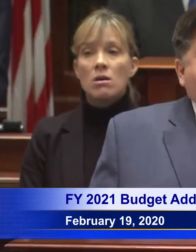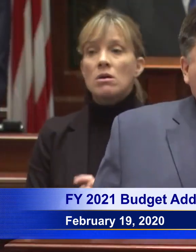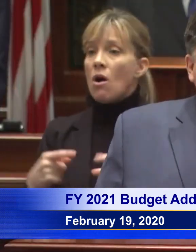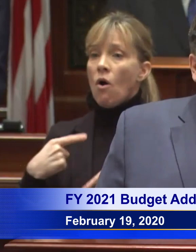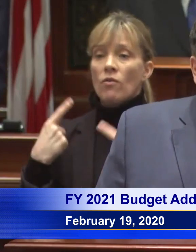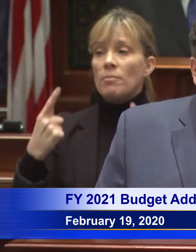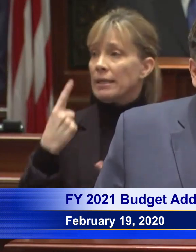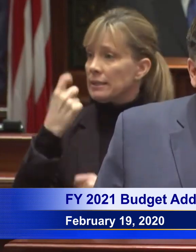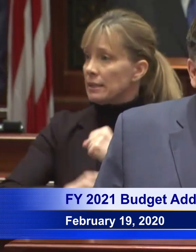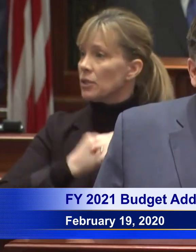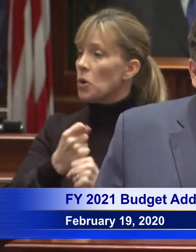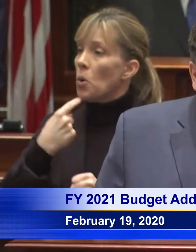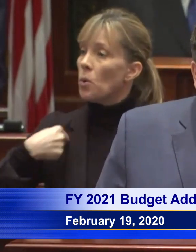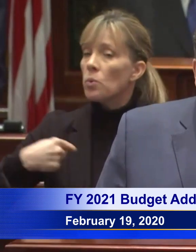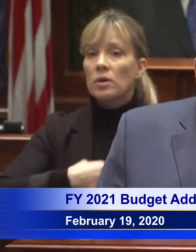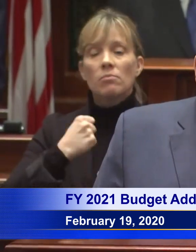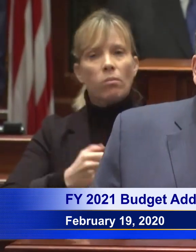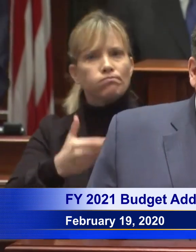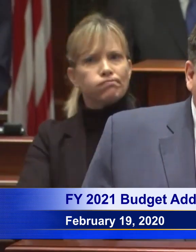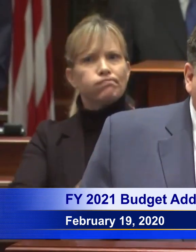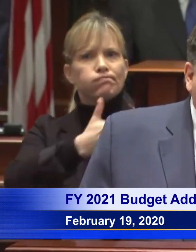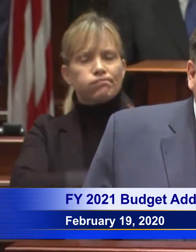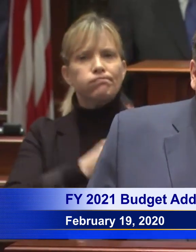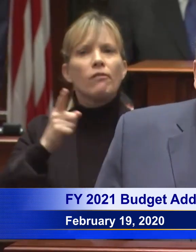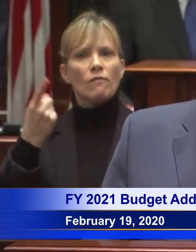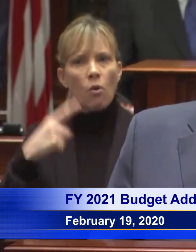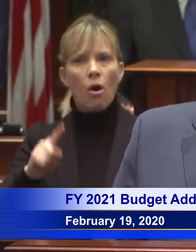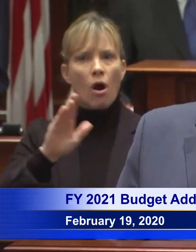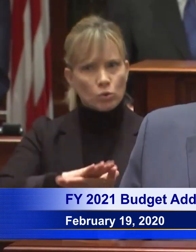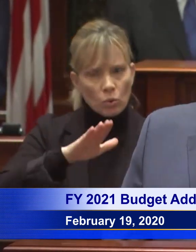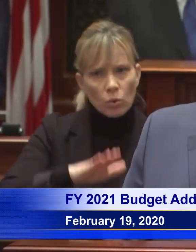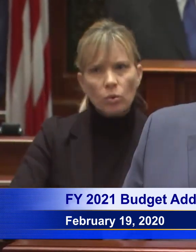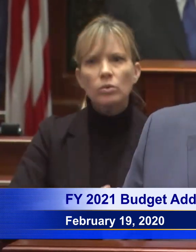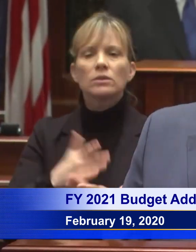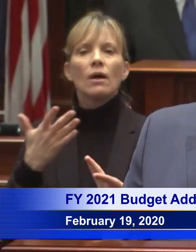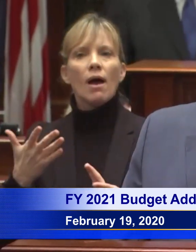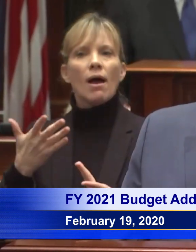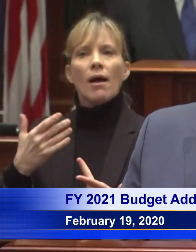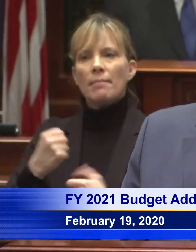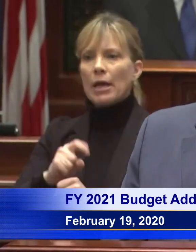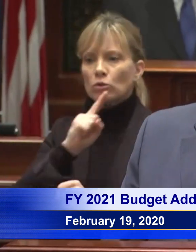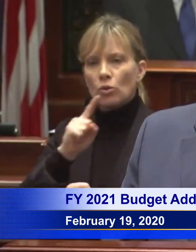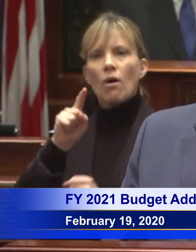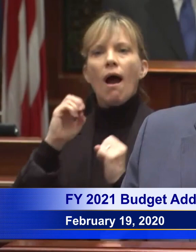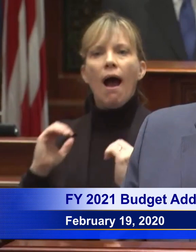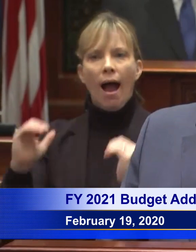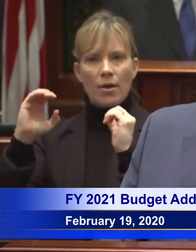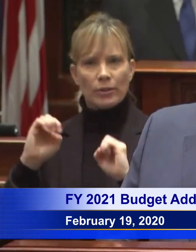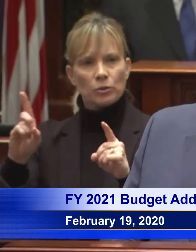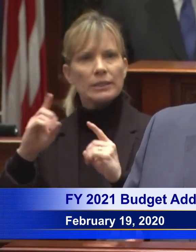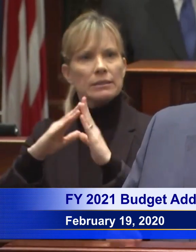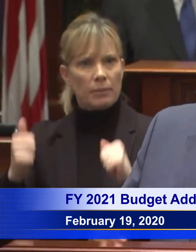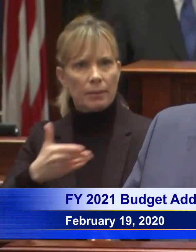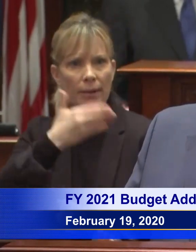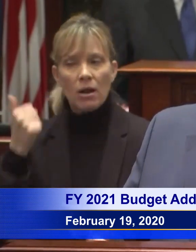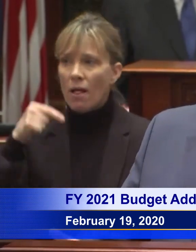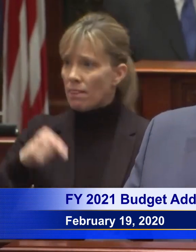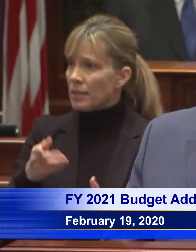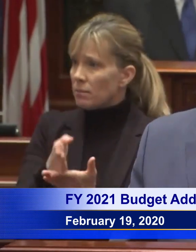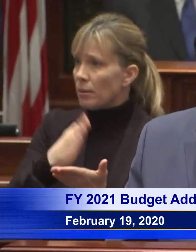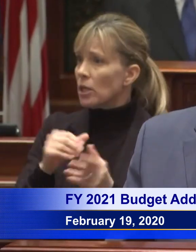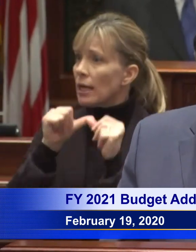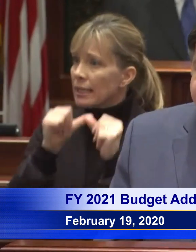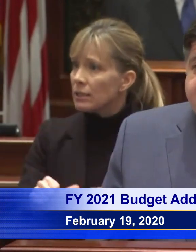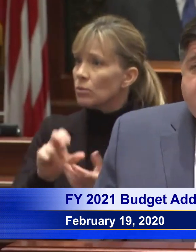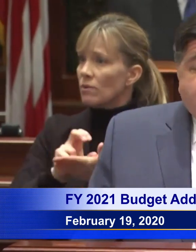Over the past year, we've made great strides to improve our schools and build back our higher education system, and this budget continues